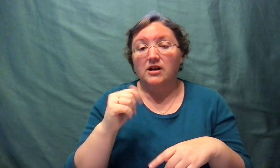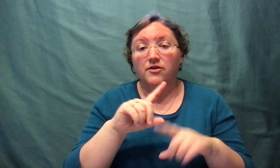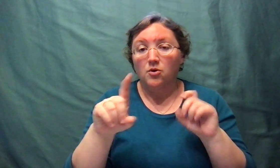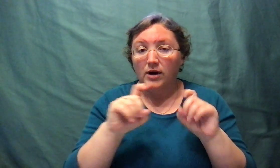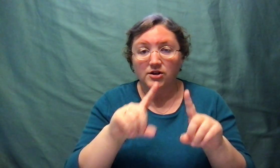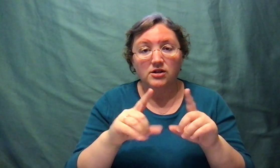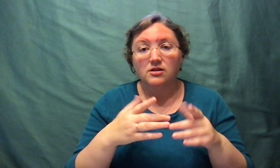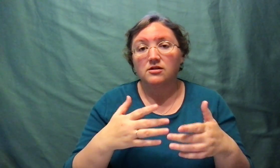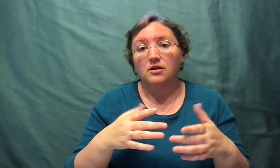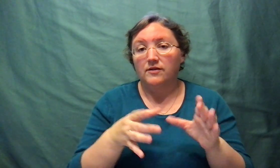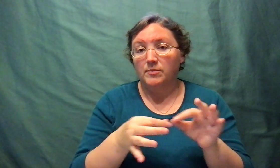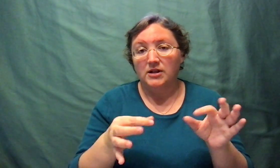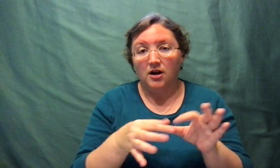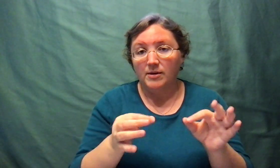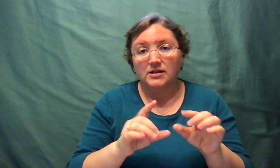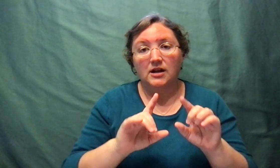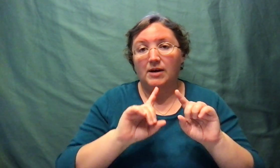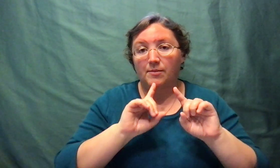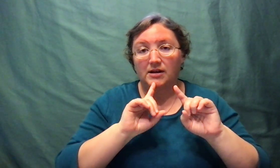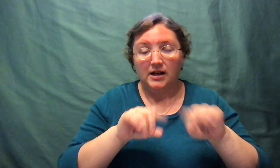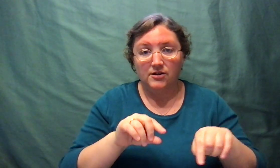other questions, leave them in the comments and I'm happy to answer